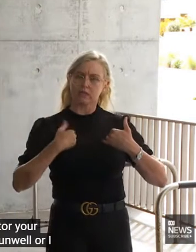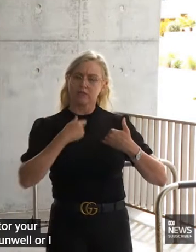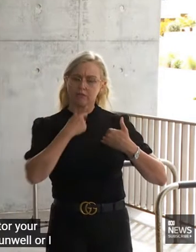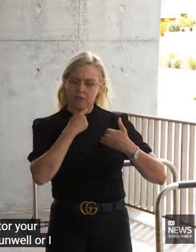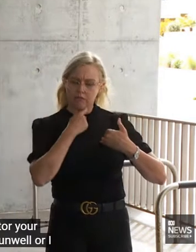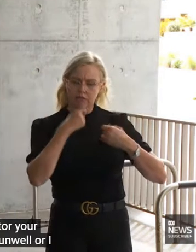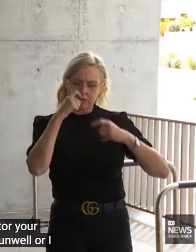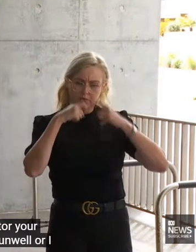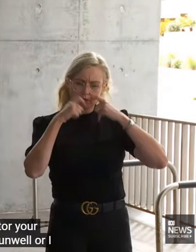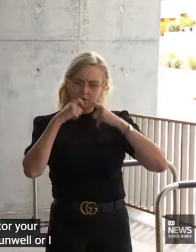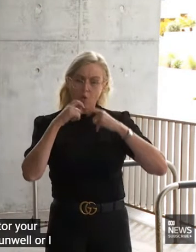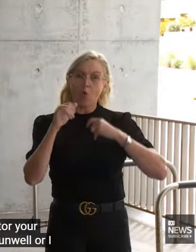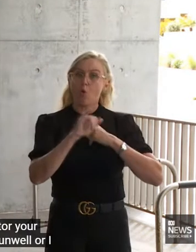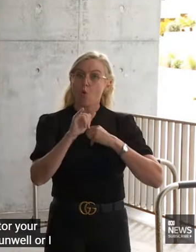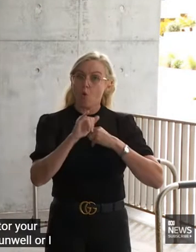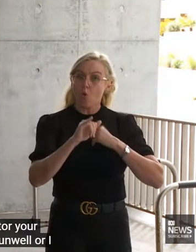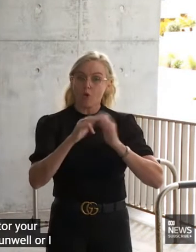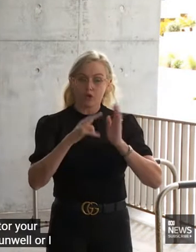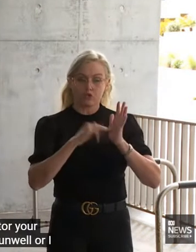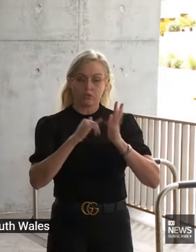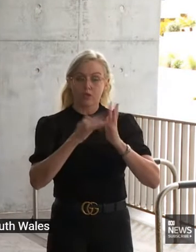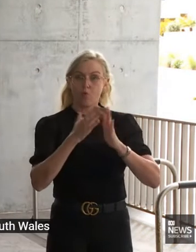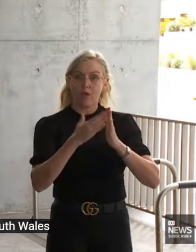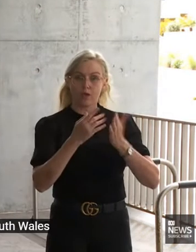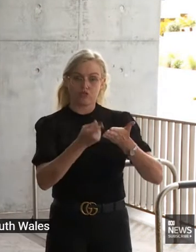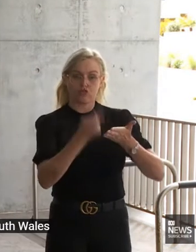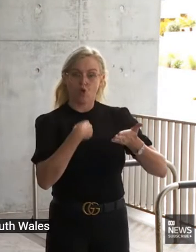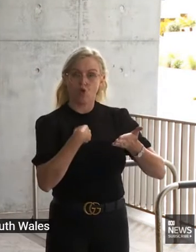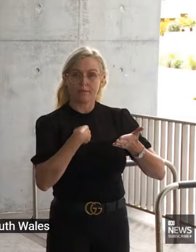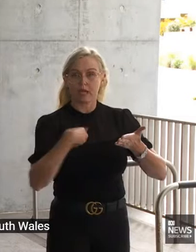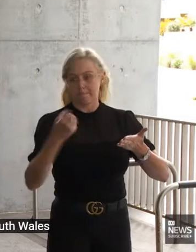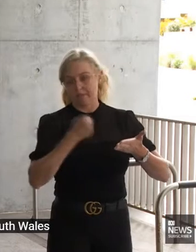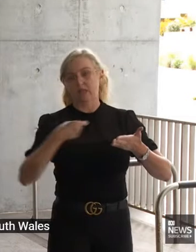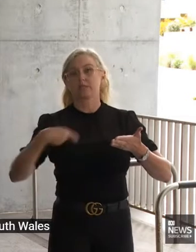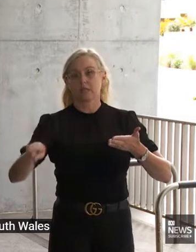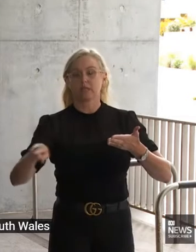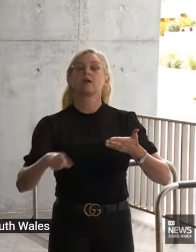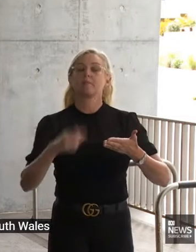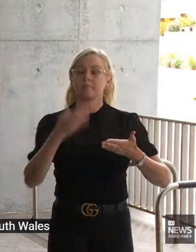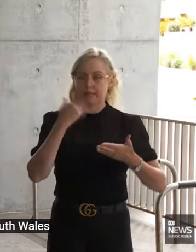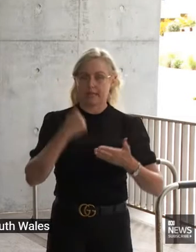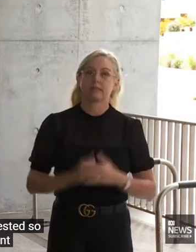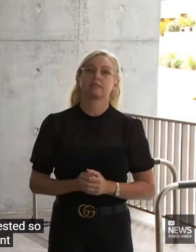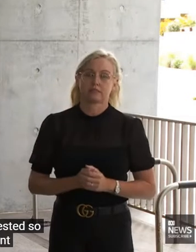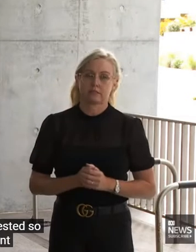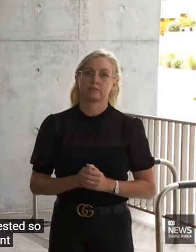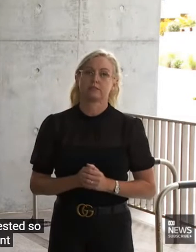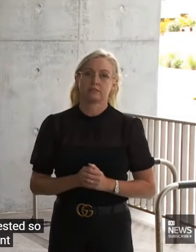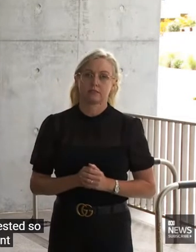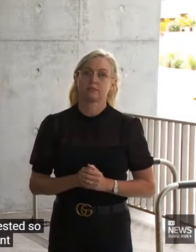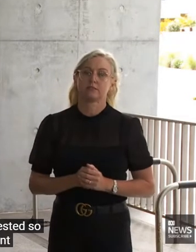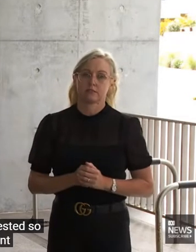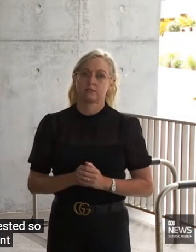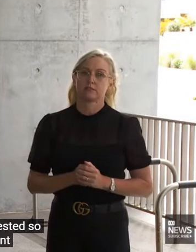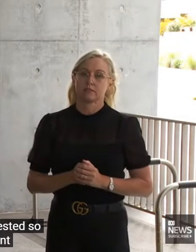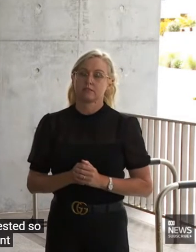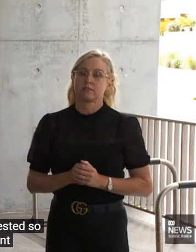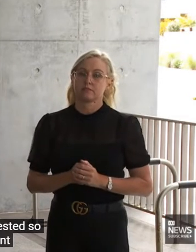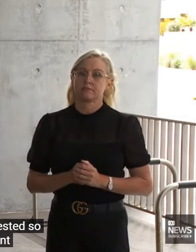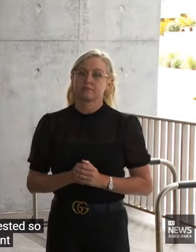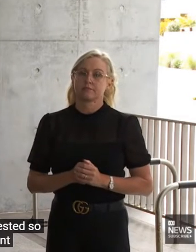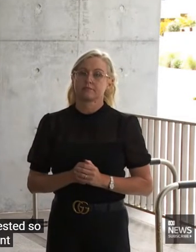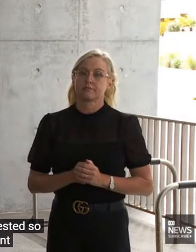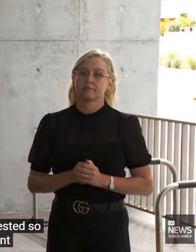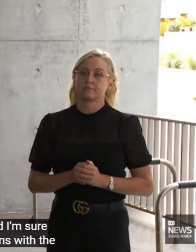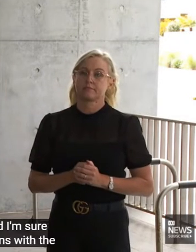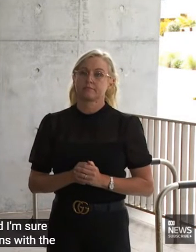are contacted by New South Wales Health, please go and get tested. So that's important, and that provides, and I'm sure from